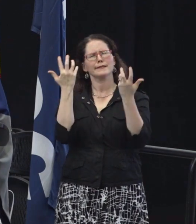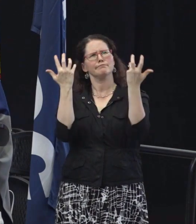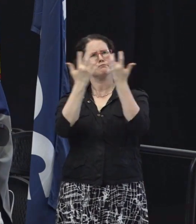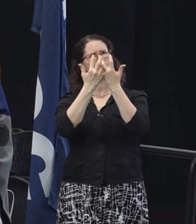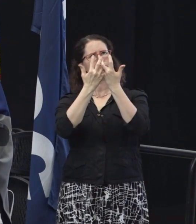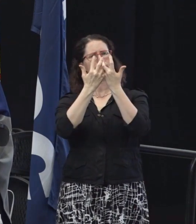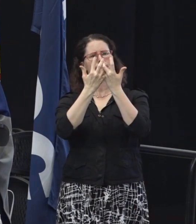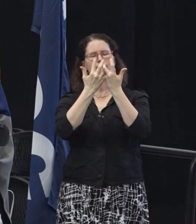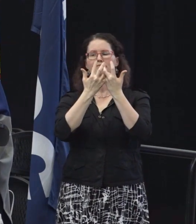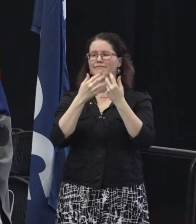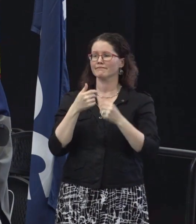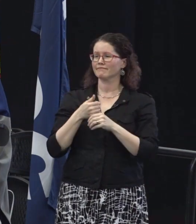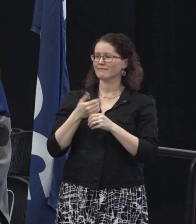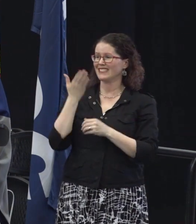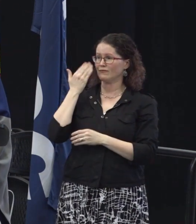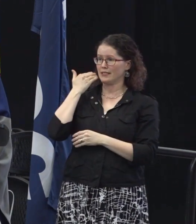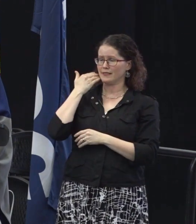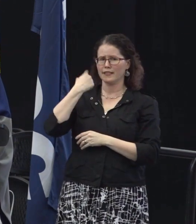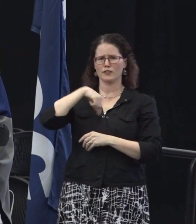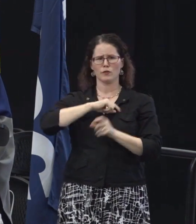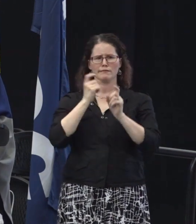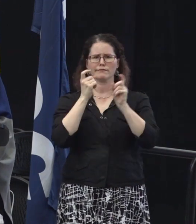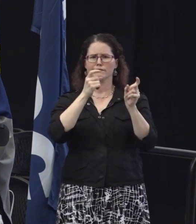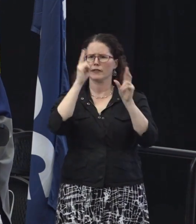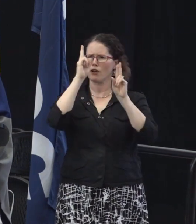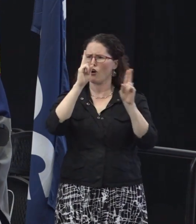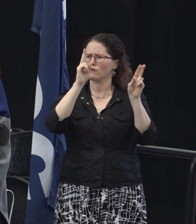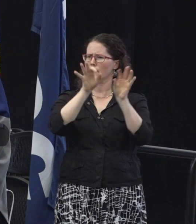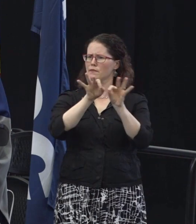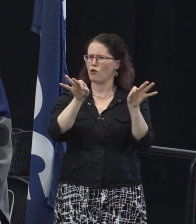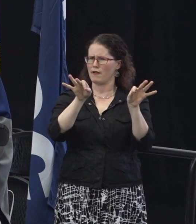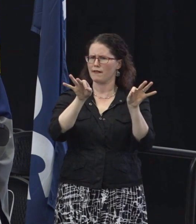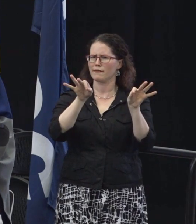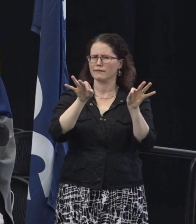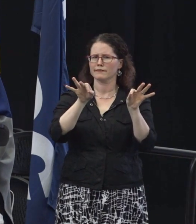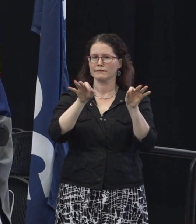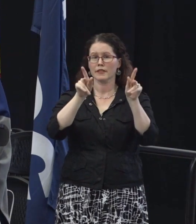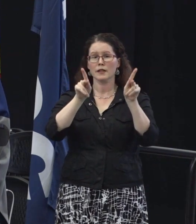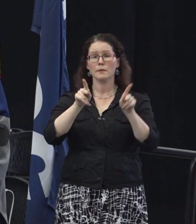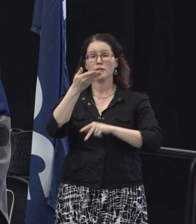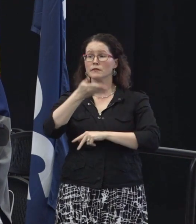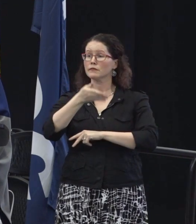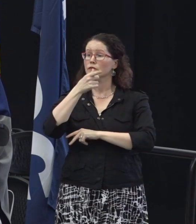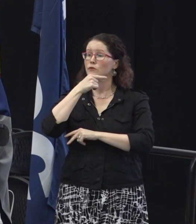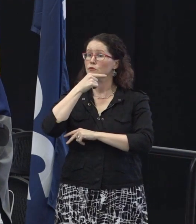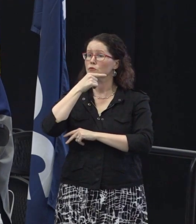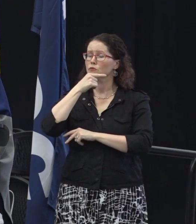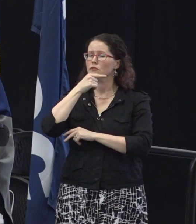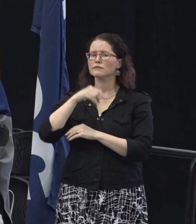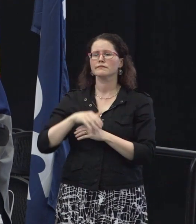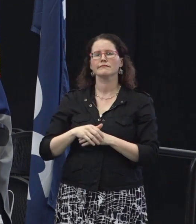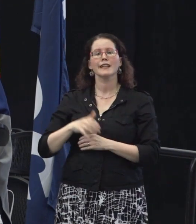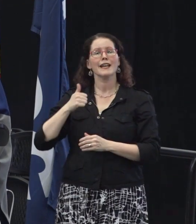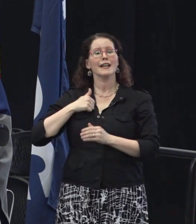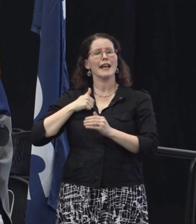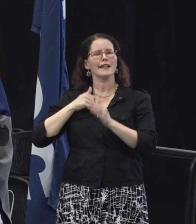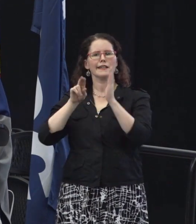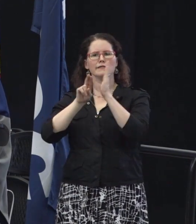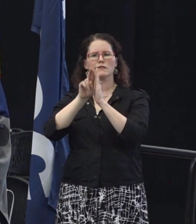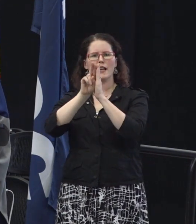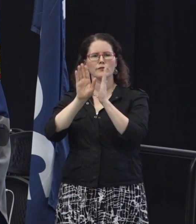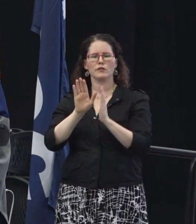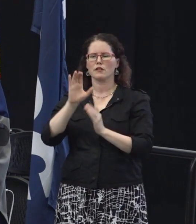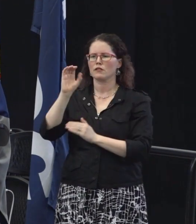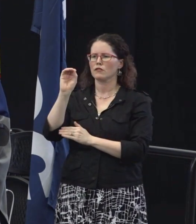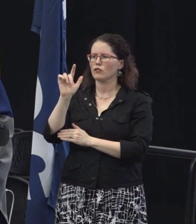of an NSCC Honorary Diploma just a couple of years ago. And that person was Canadian astronaut Colonel Chris